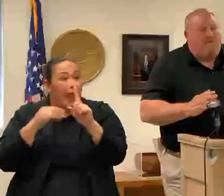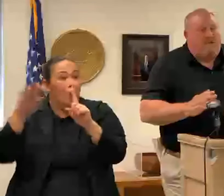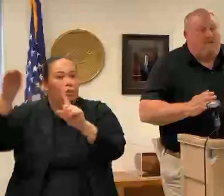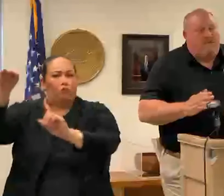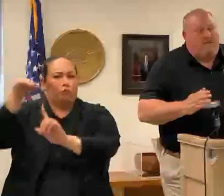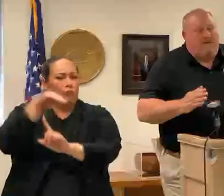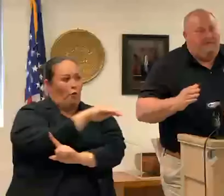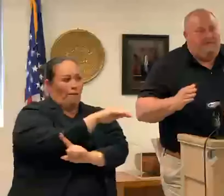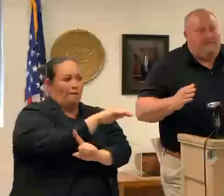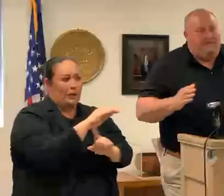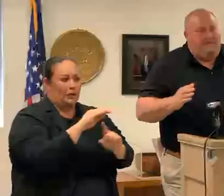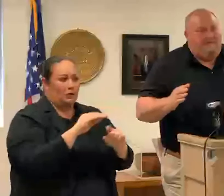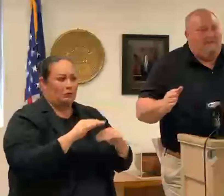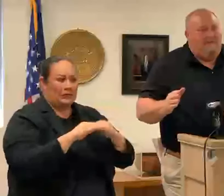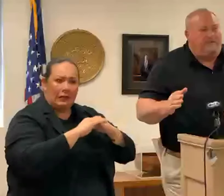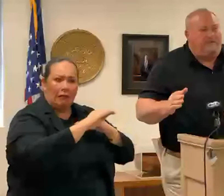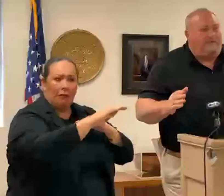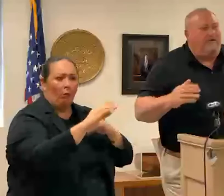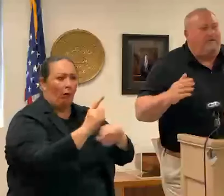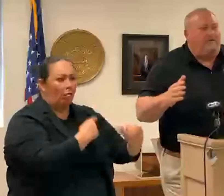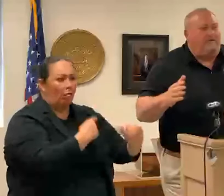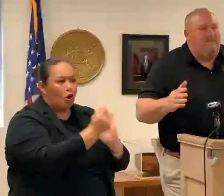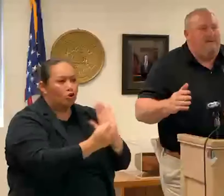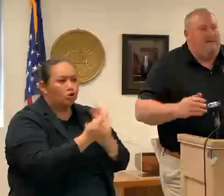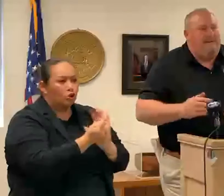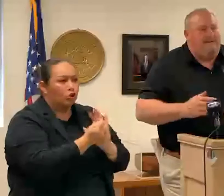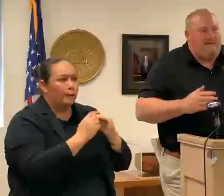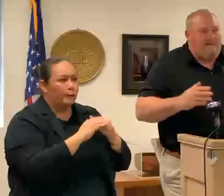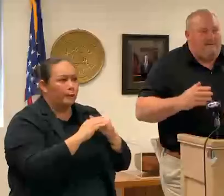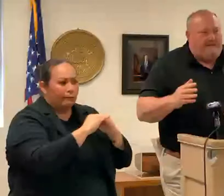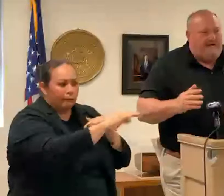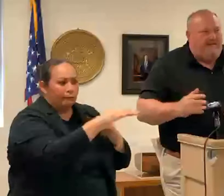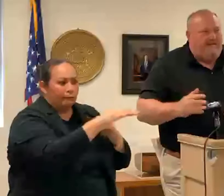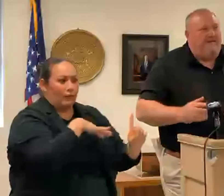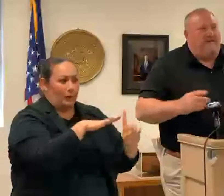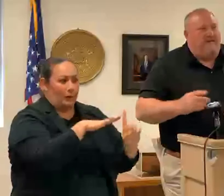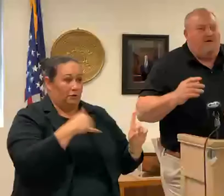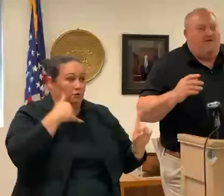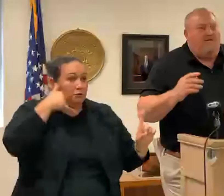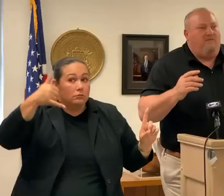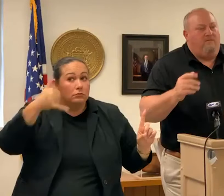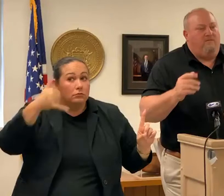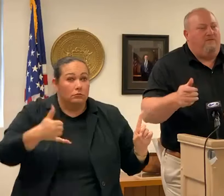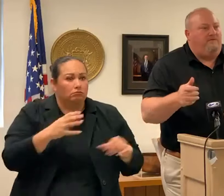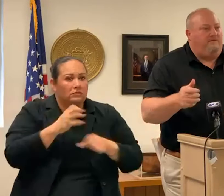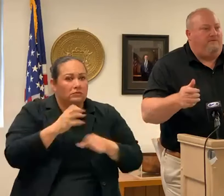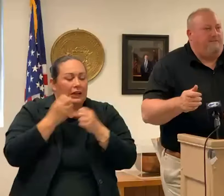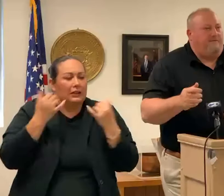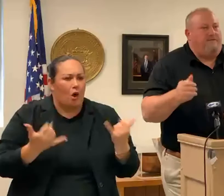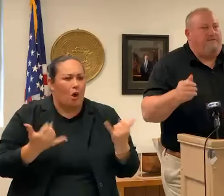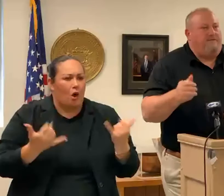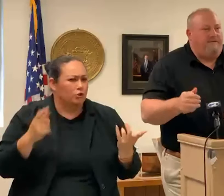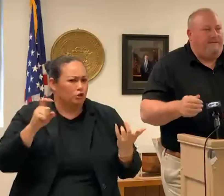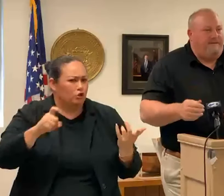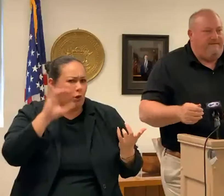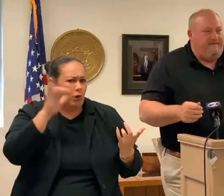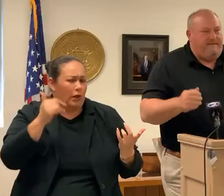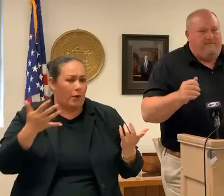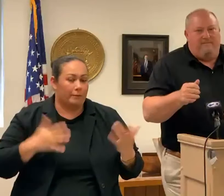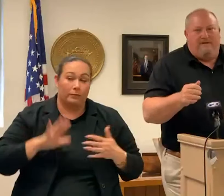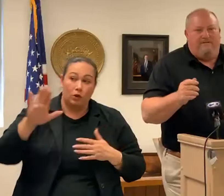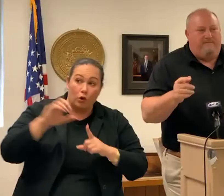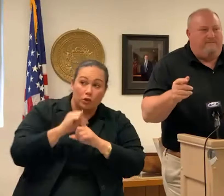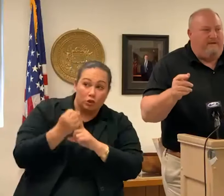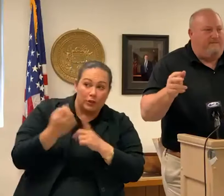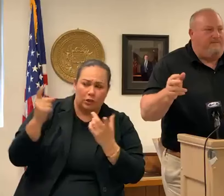much more stable, longer-term environment. So the calls they should be getting from us now are, what is your situation? What do you need? Do